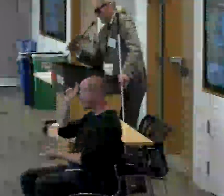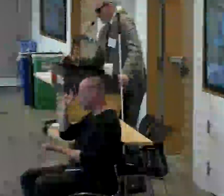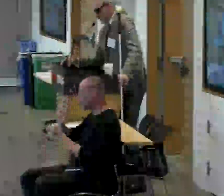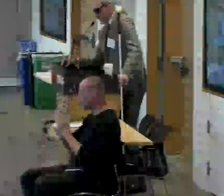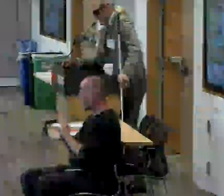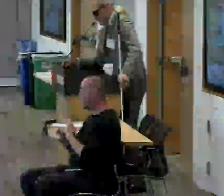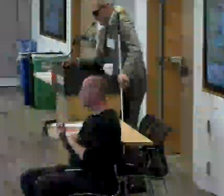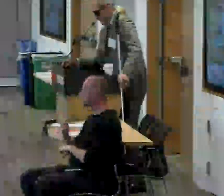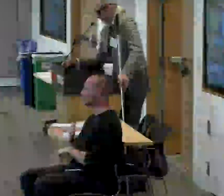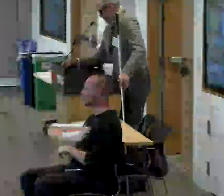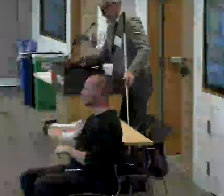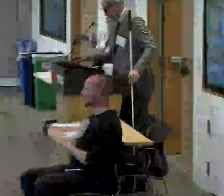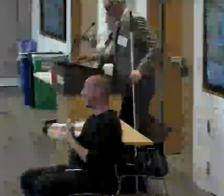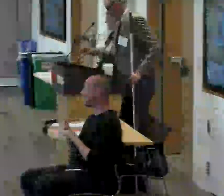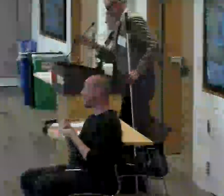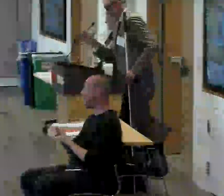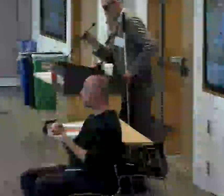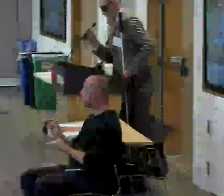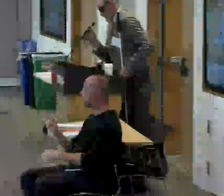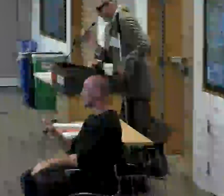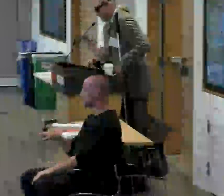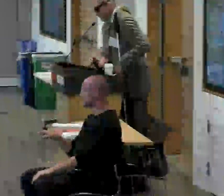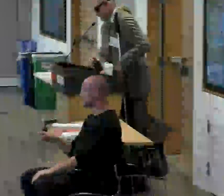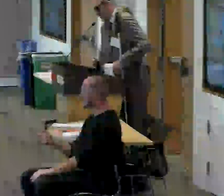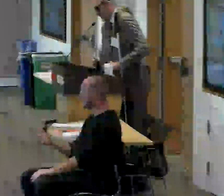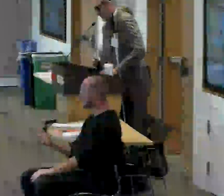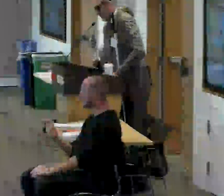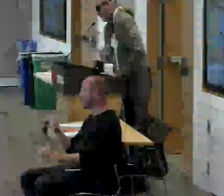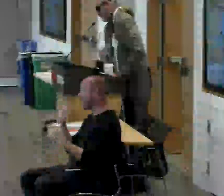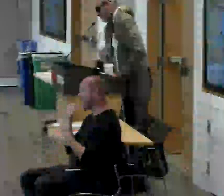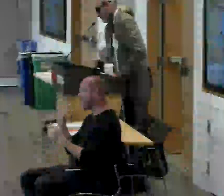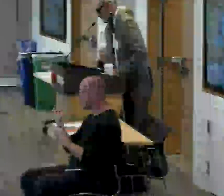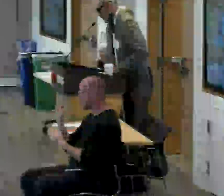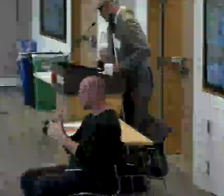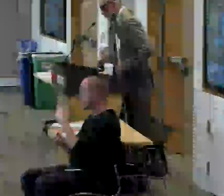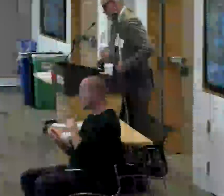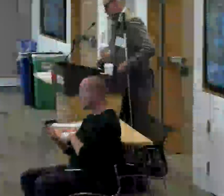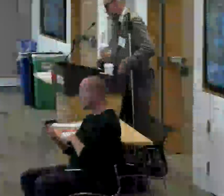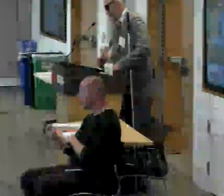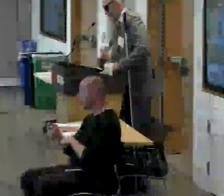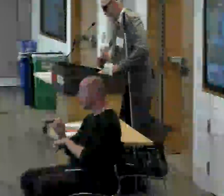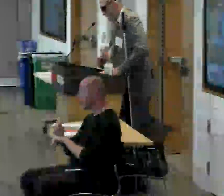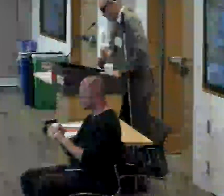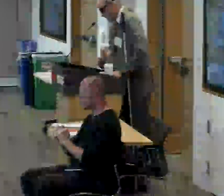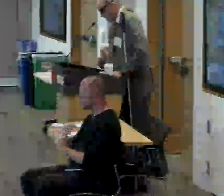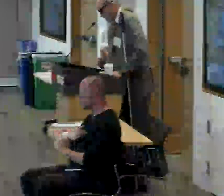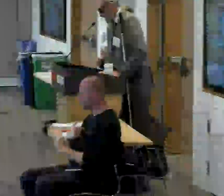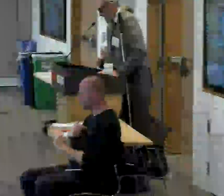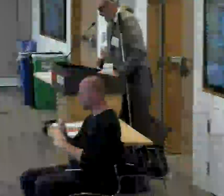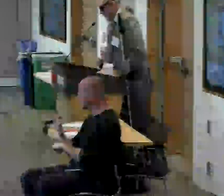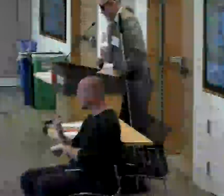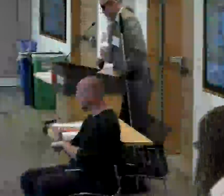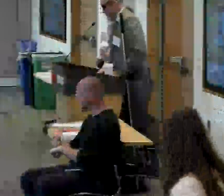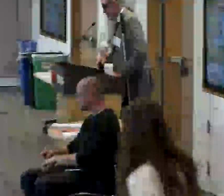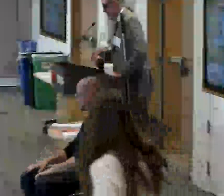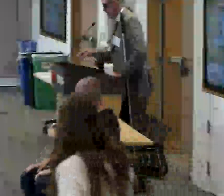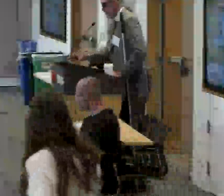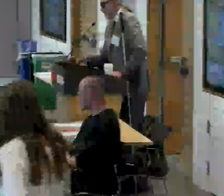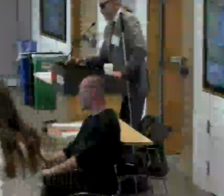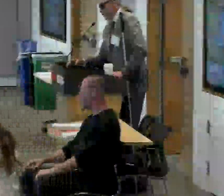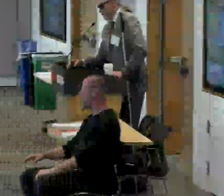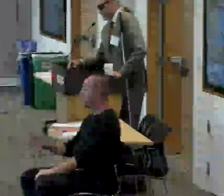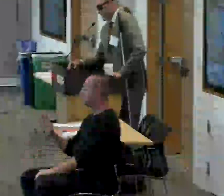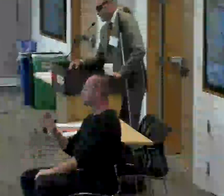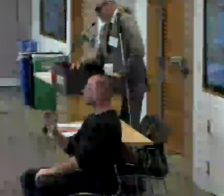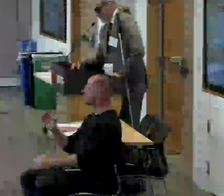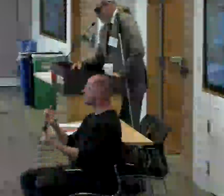any assistance doing that. And thanks to Warren and Xavier for working with us today. This is